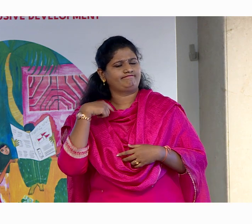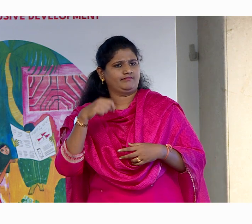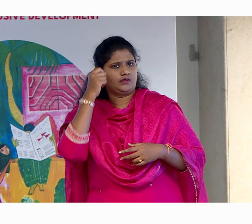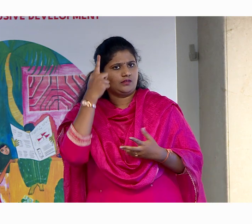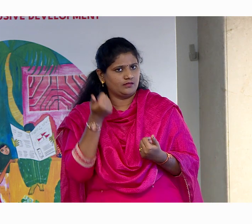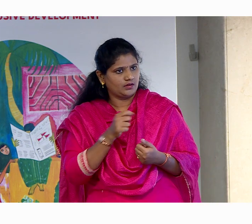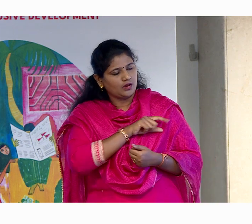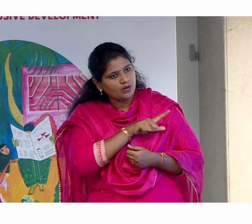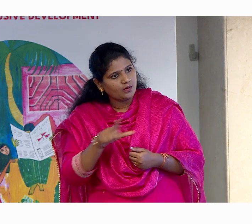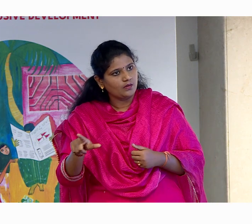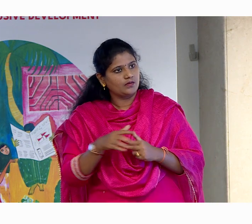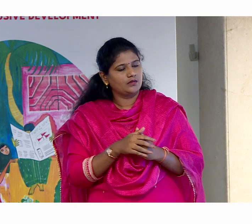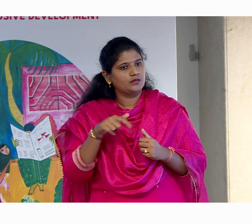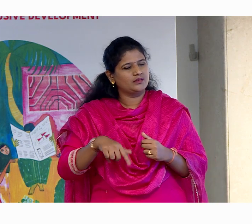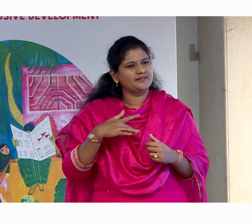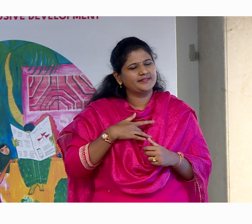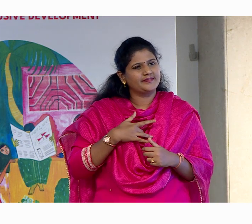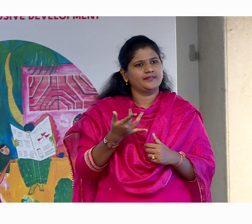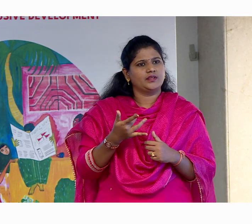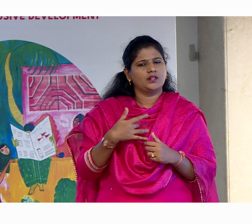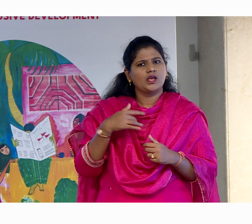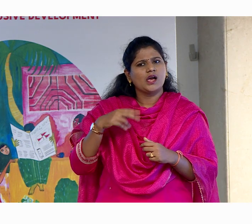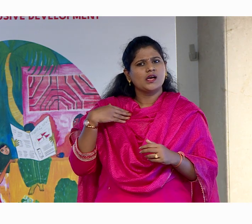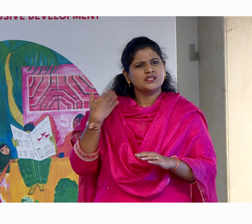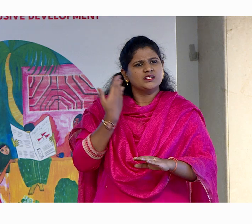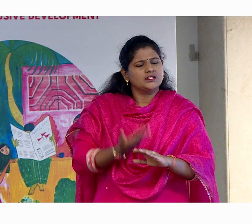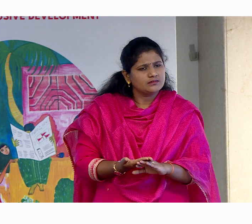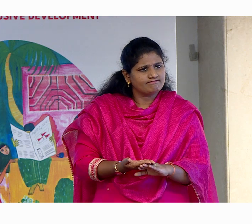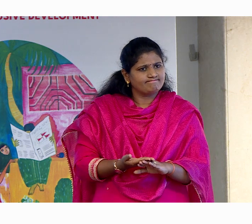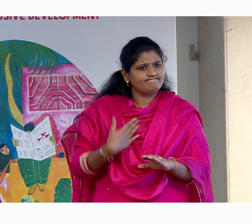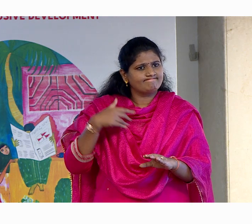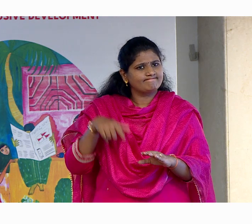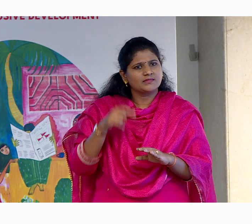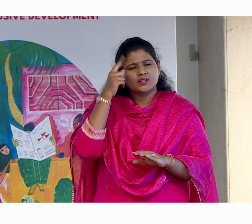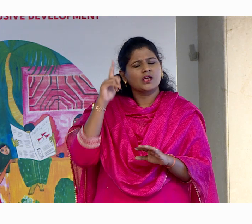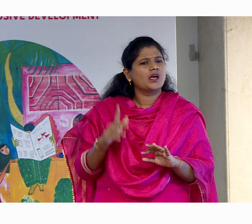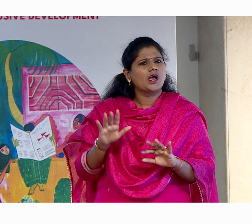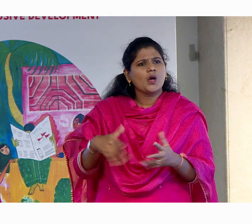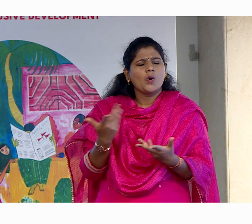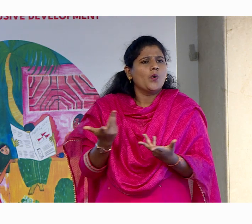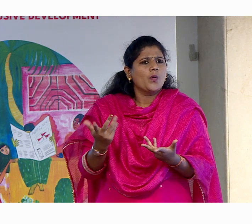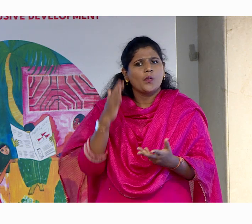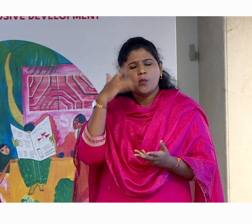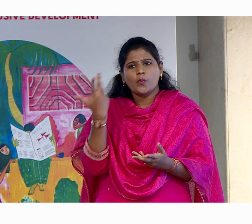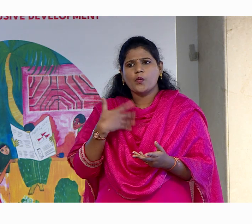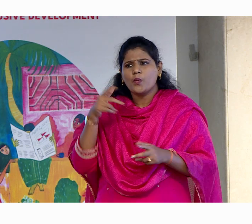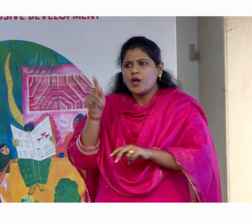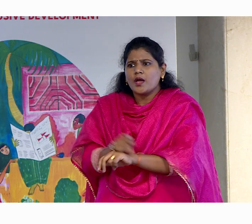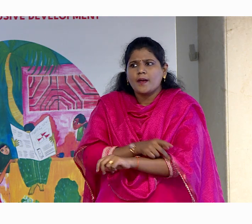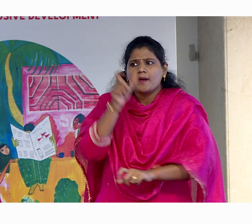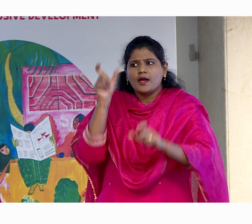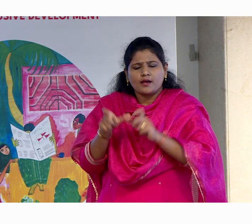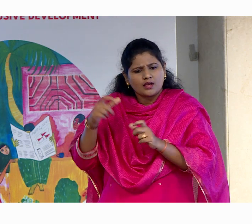I were very concerned that we still didn't really, nobody really understands why it is that professionals appear not to put